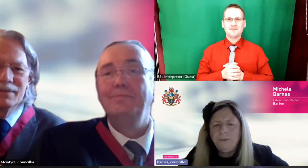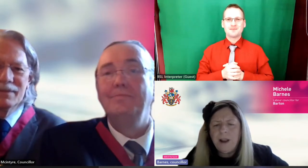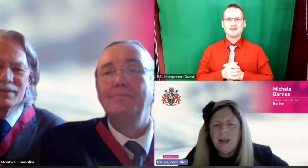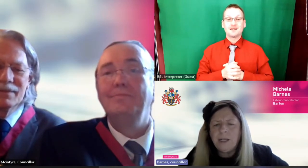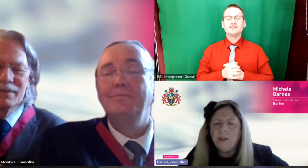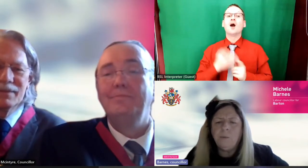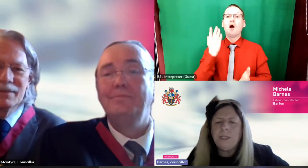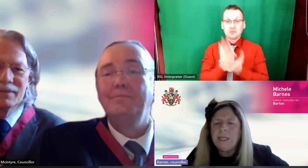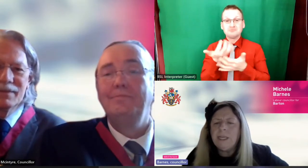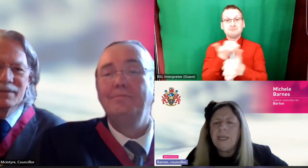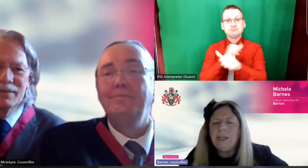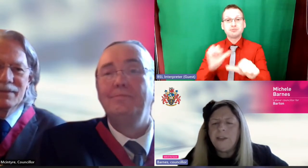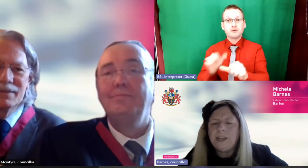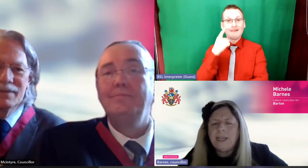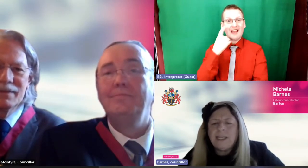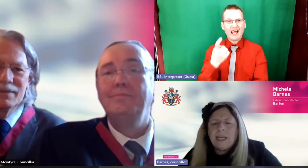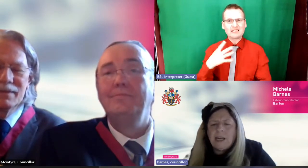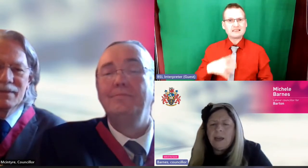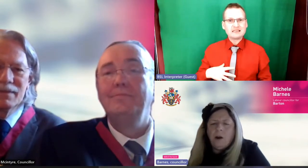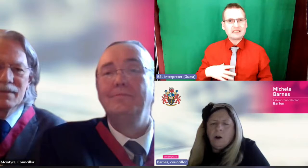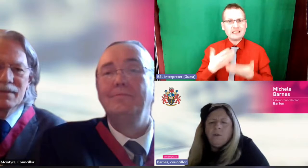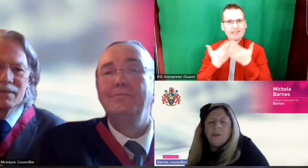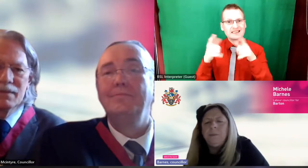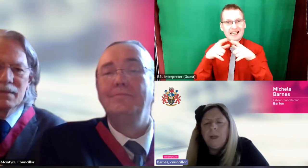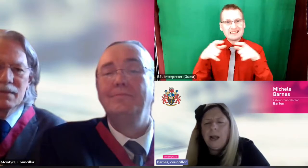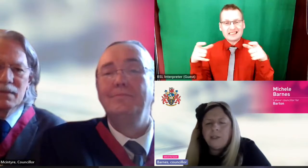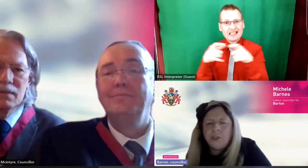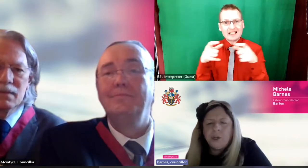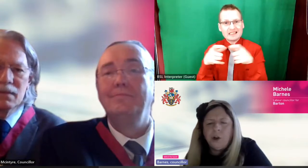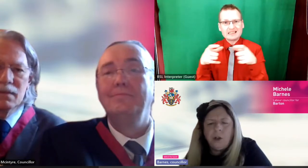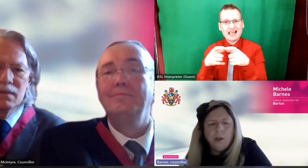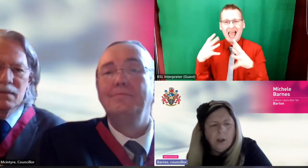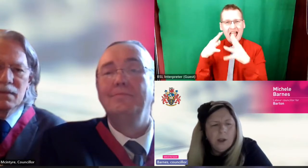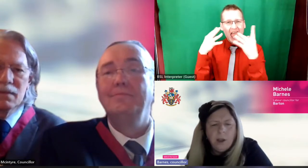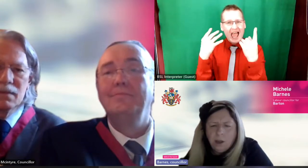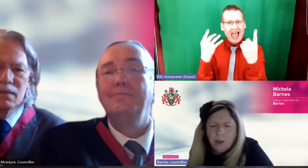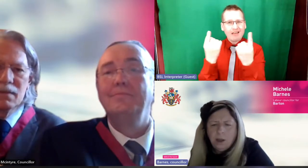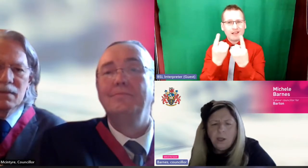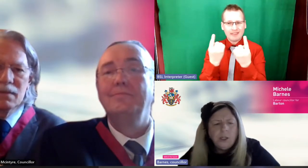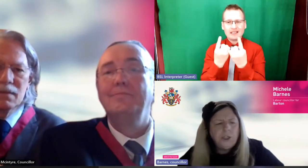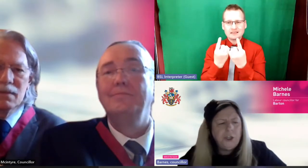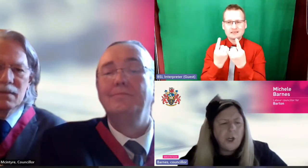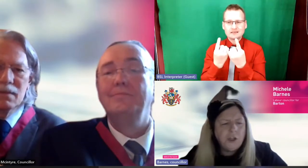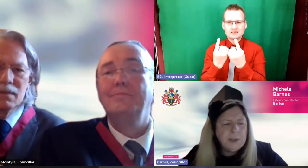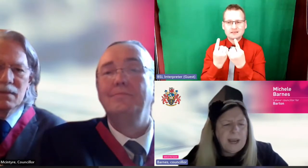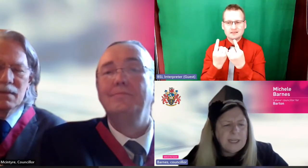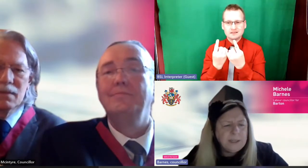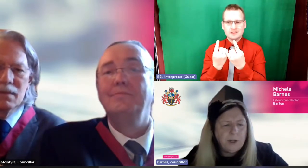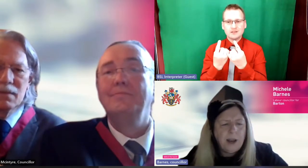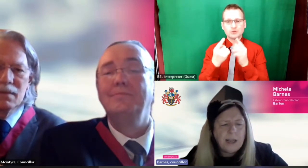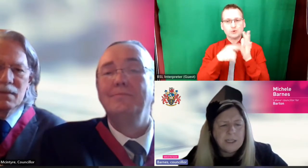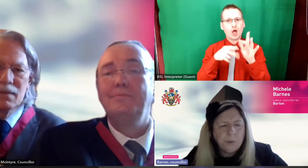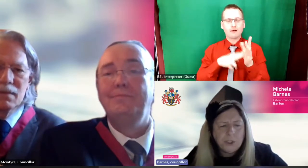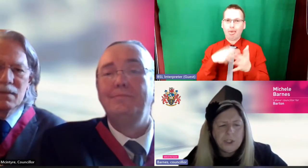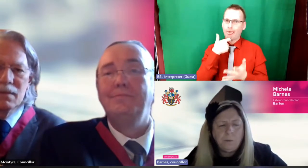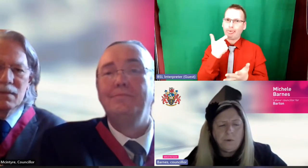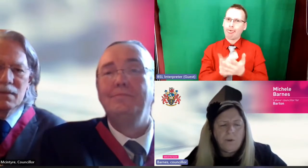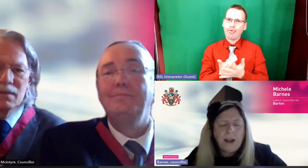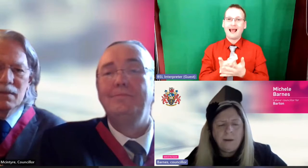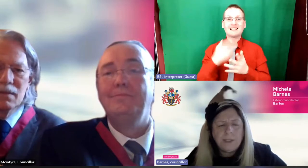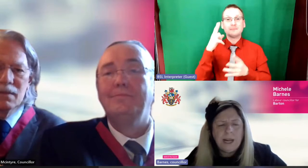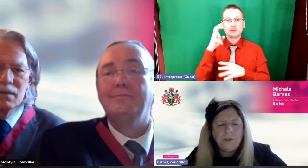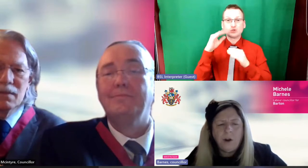Only to find that we didn't need the day ticket or the supplies at all. To John's amazement, as the bus